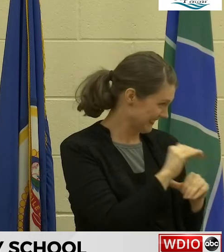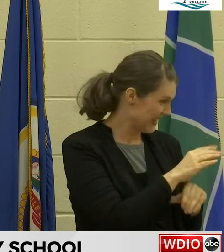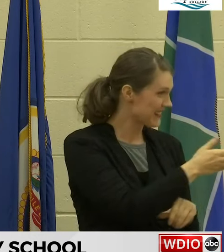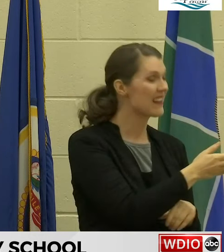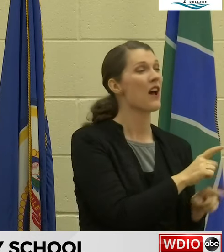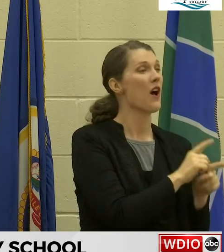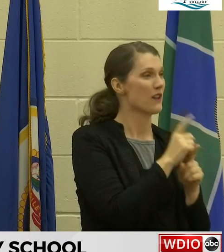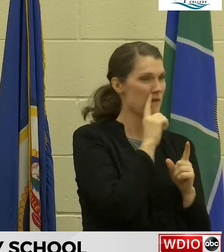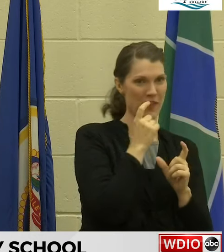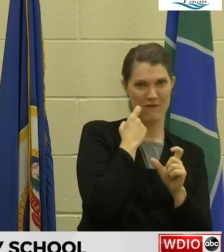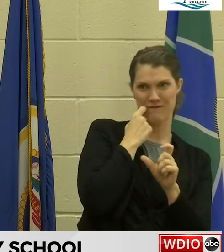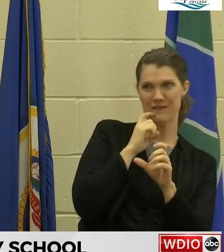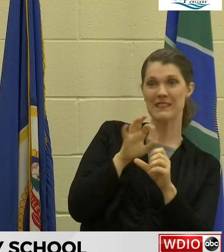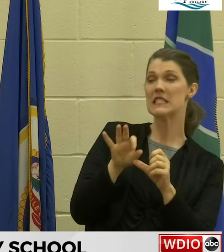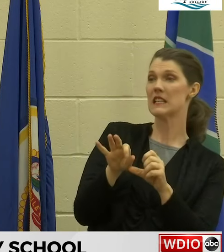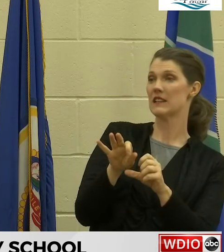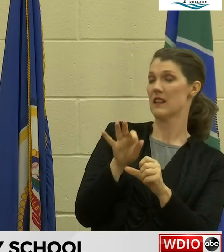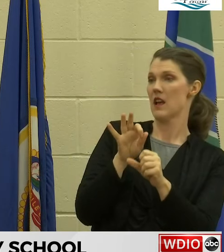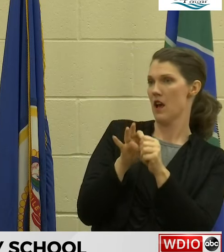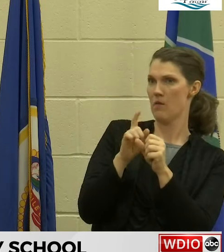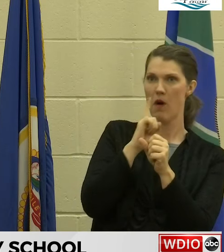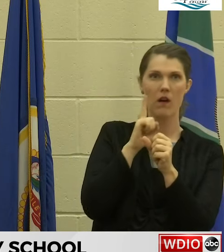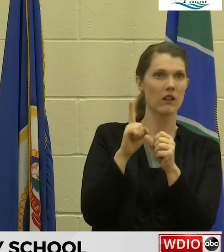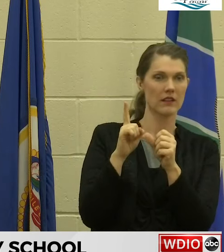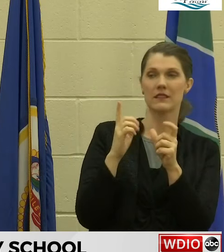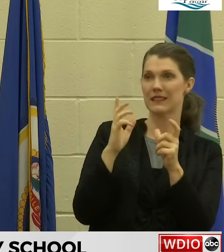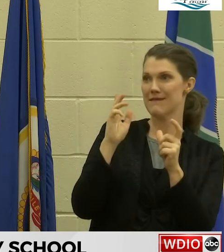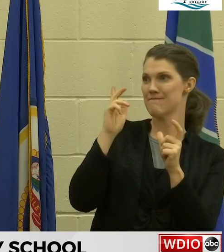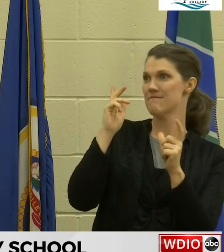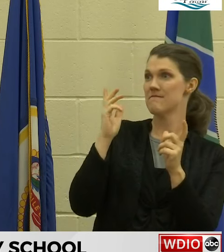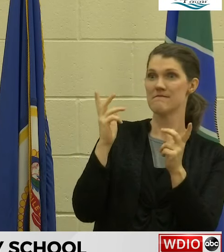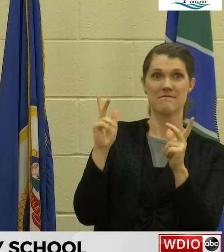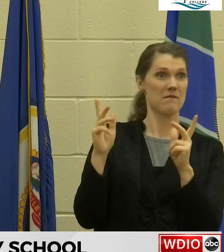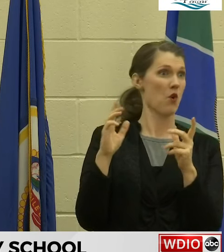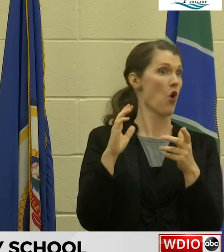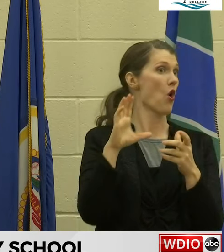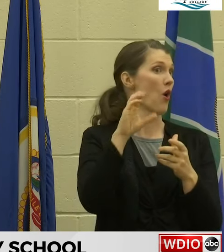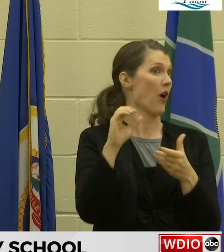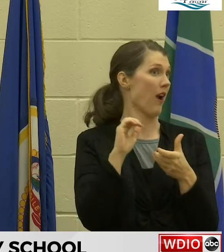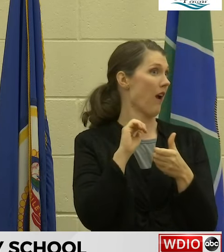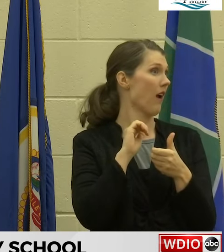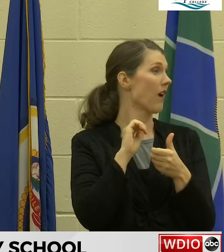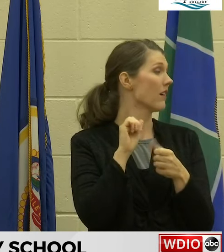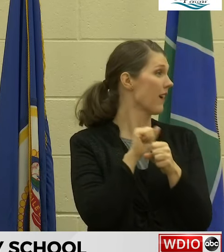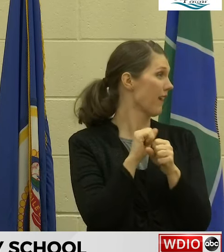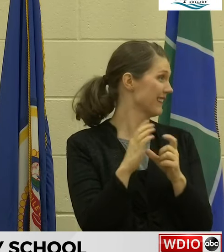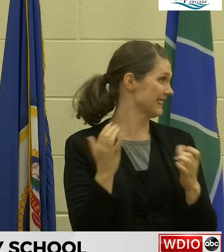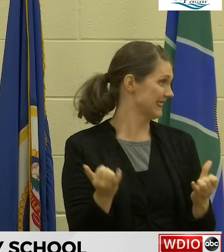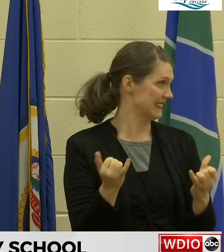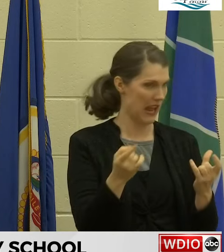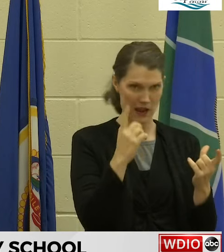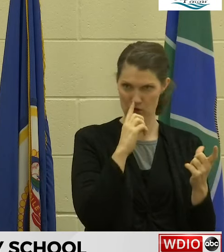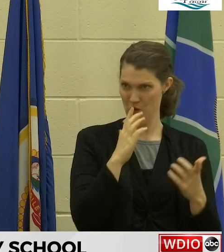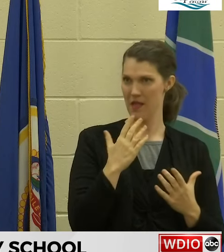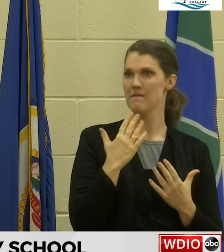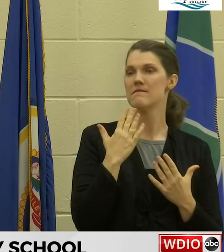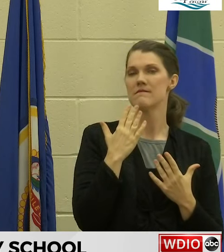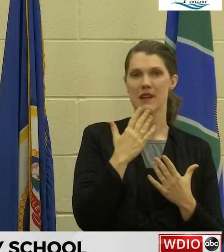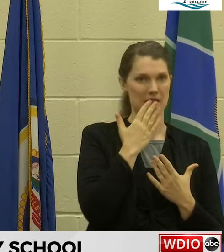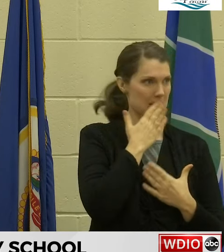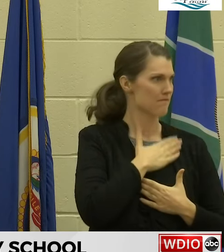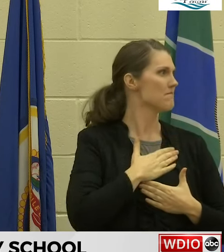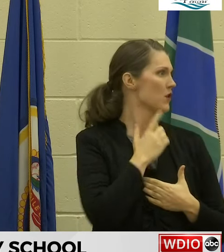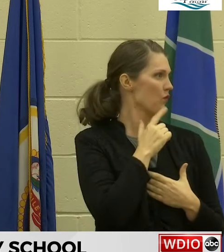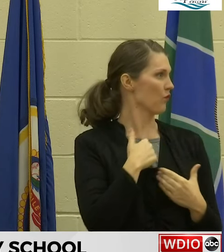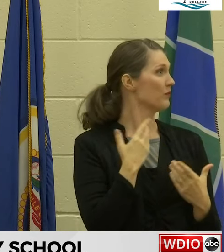to my elected and appointed colleagues who are in the room, it is a pleasure and honor to have you. For my family,